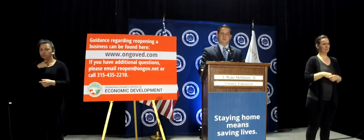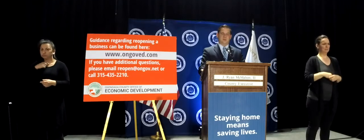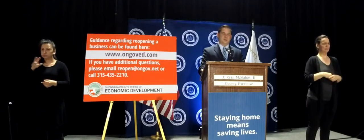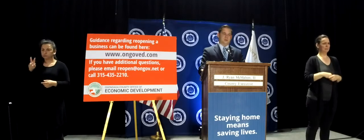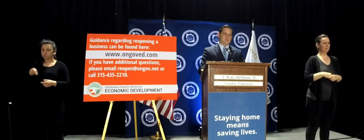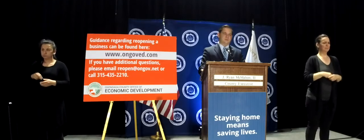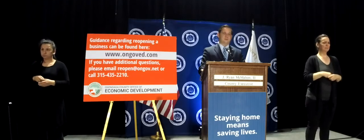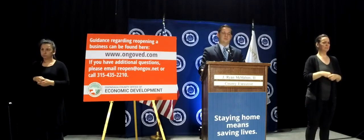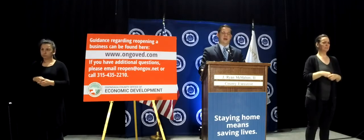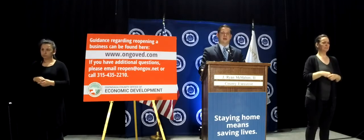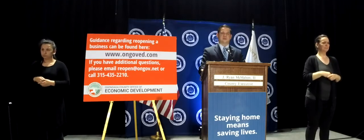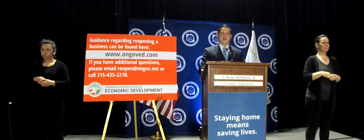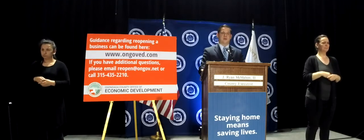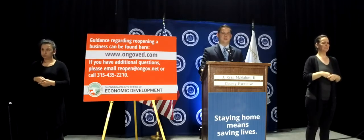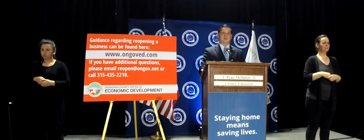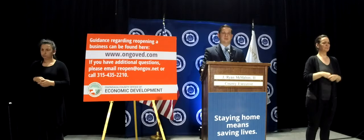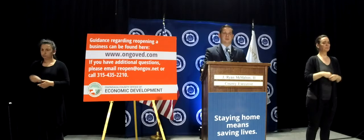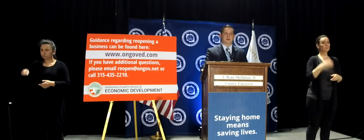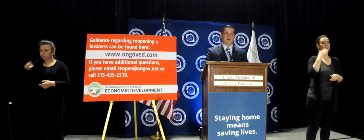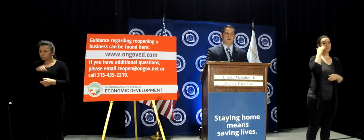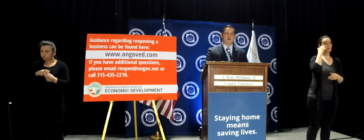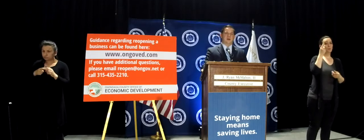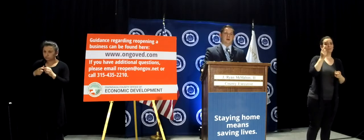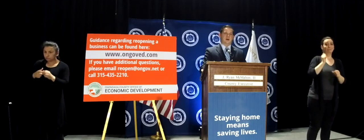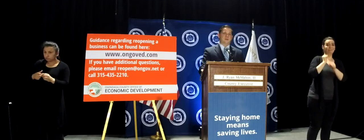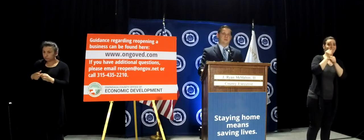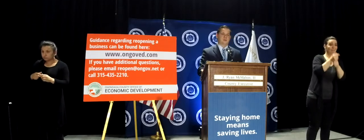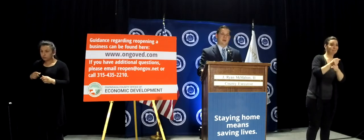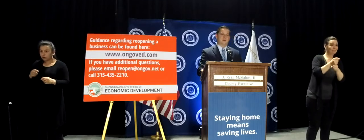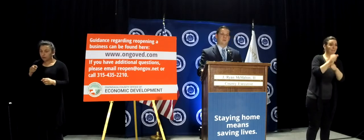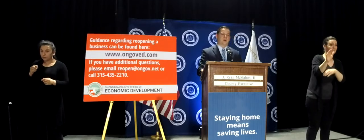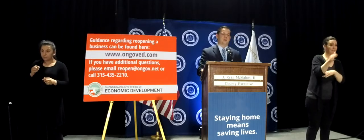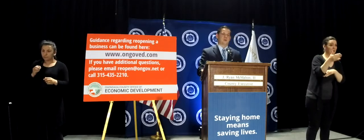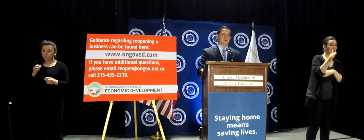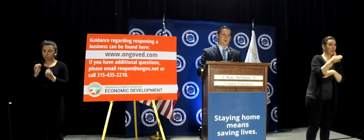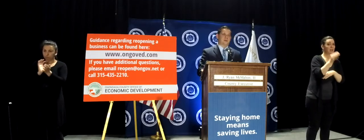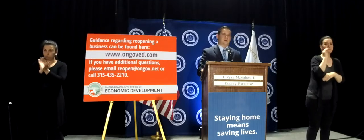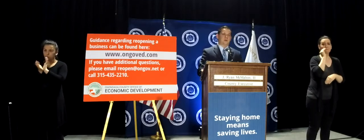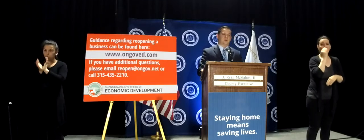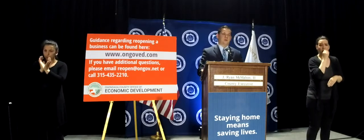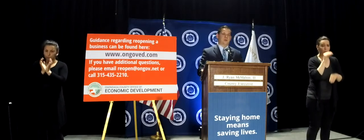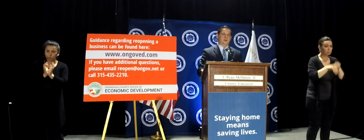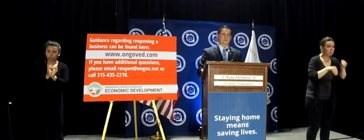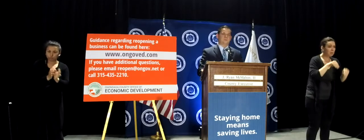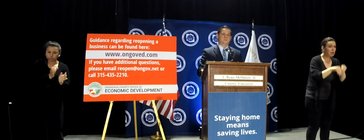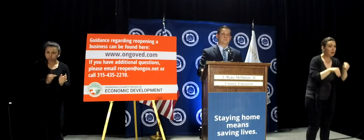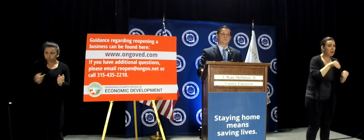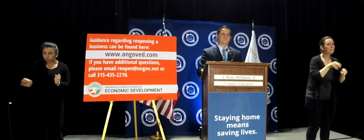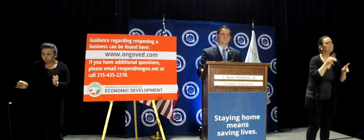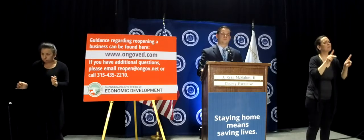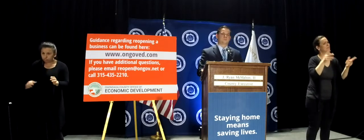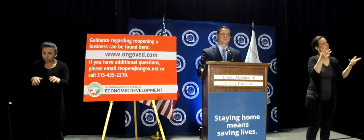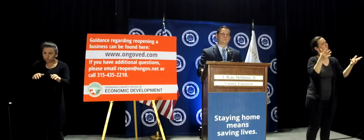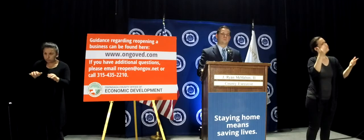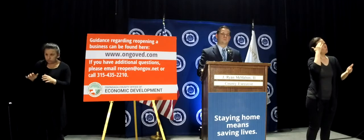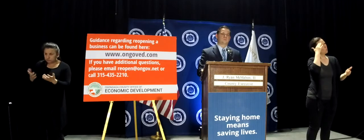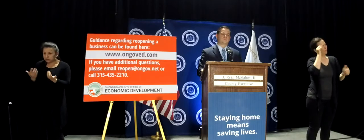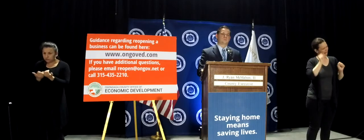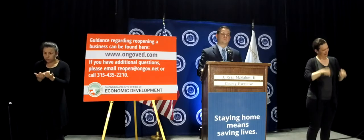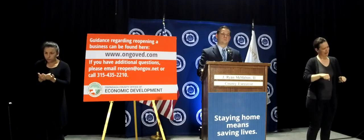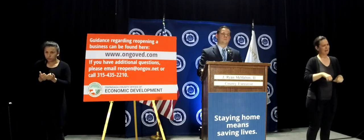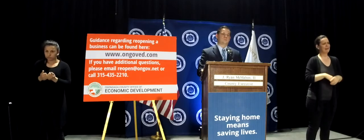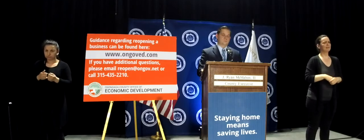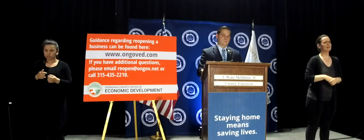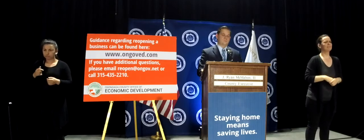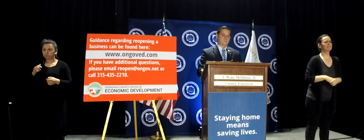leaving and putting flags, flowers, everything there, so that the public knows about that going into the weekend. The county has historically put